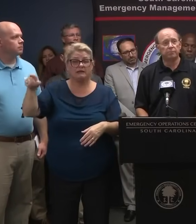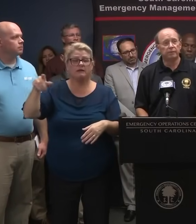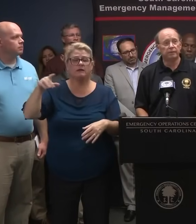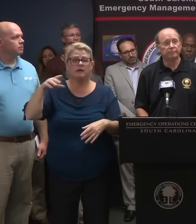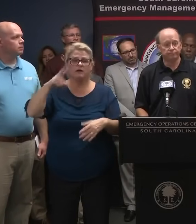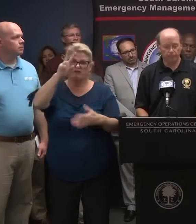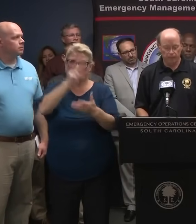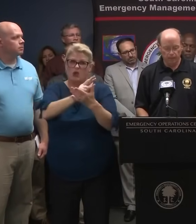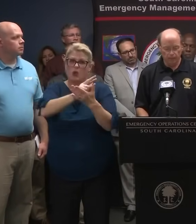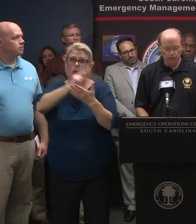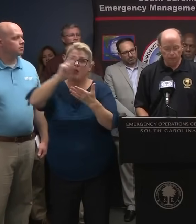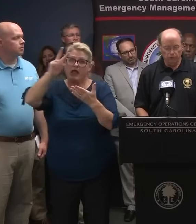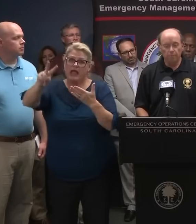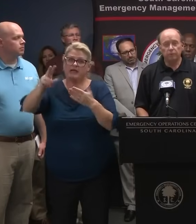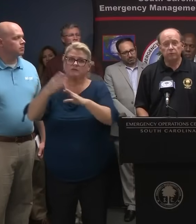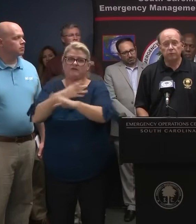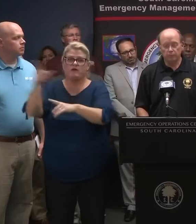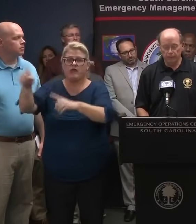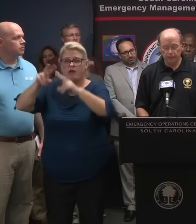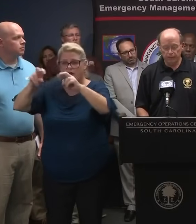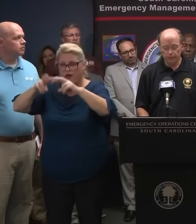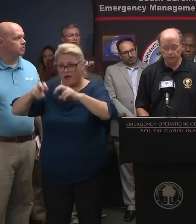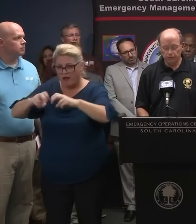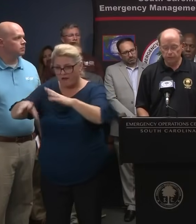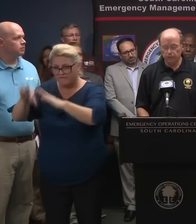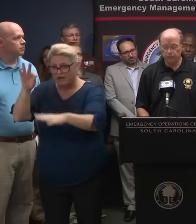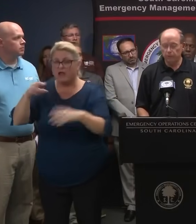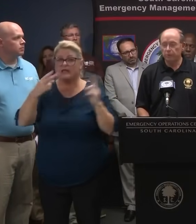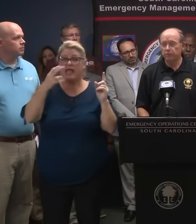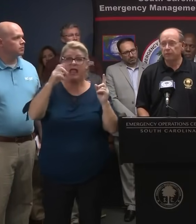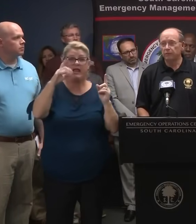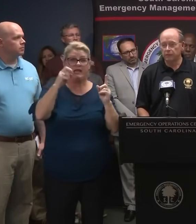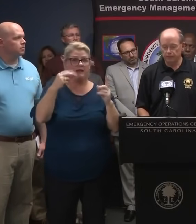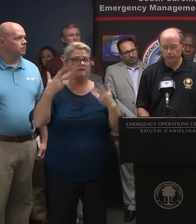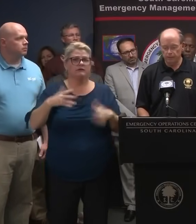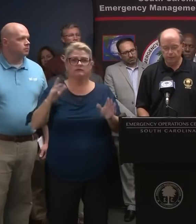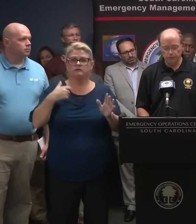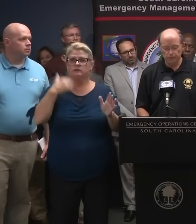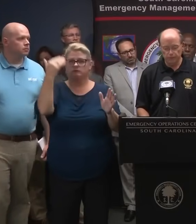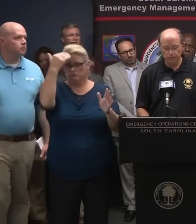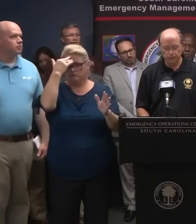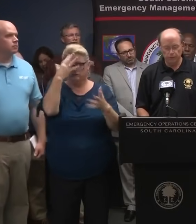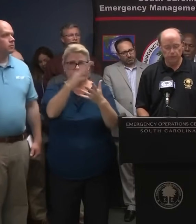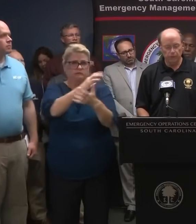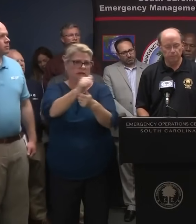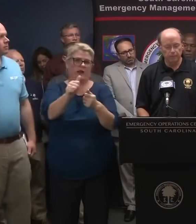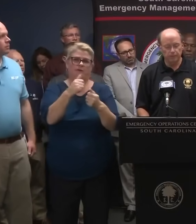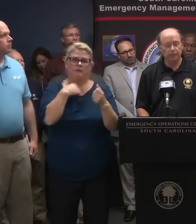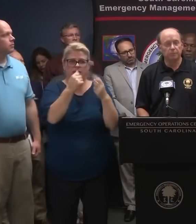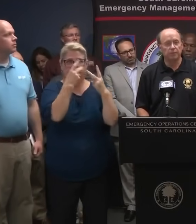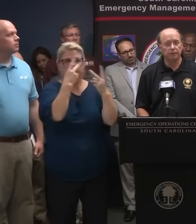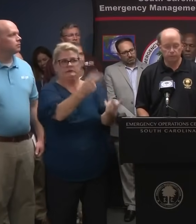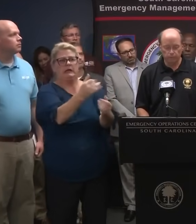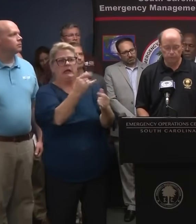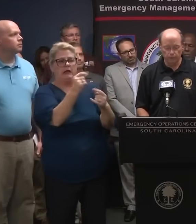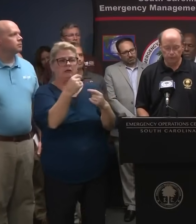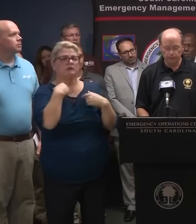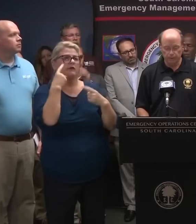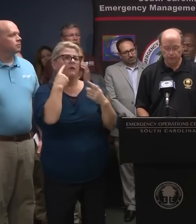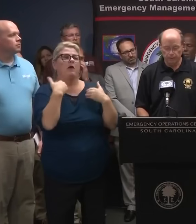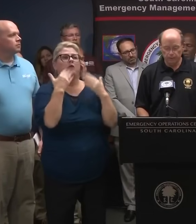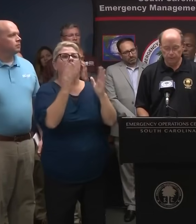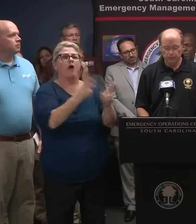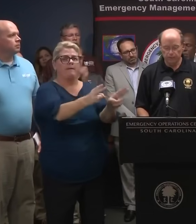2 weeks to complete. With Tropical Storm Helene, it was clear that there was significant damage, and so we thought it best to expedite the